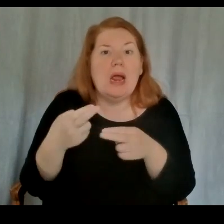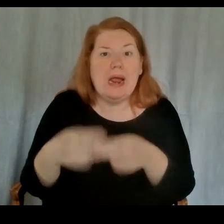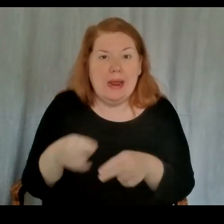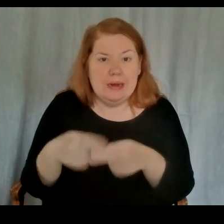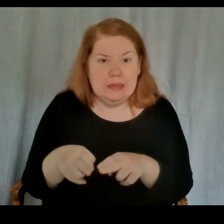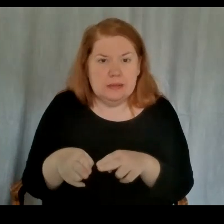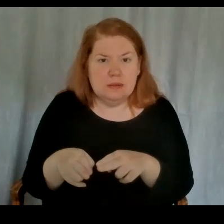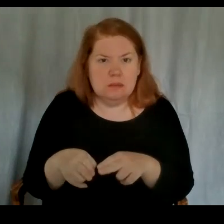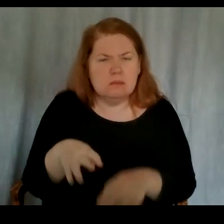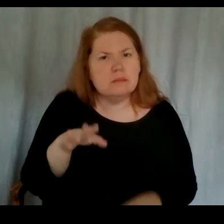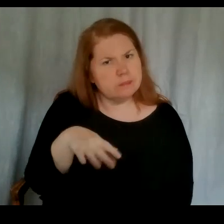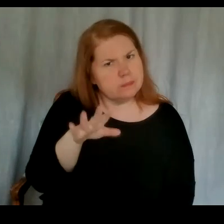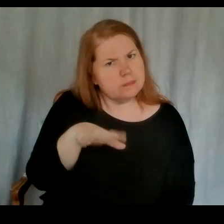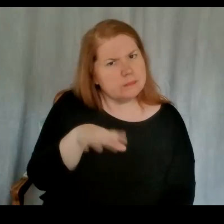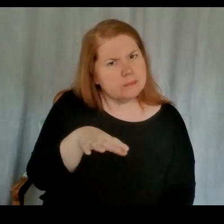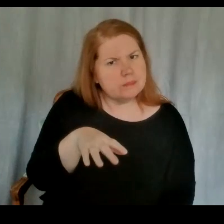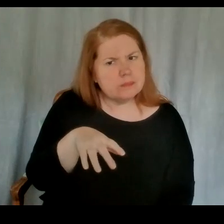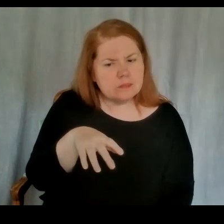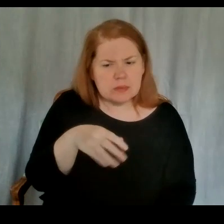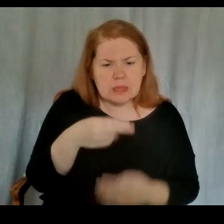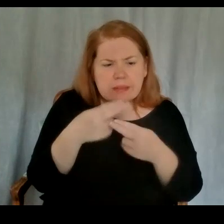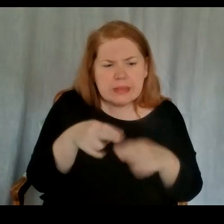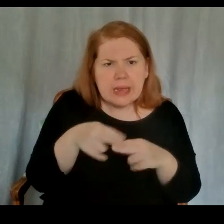Where do ladybugs lay their eggs?